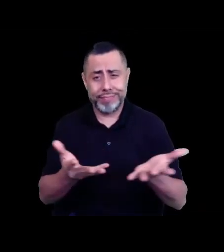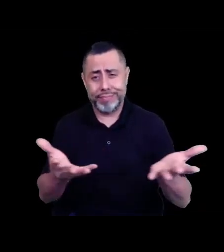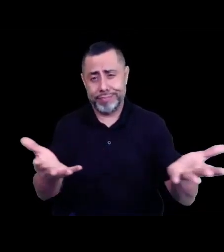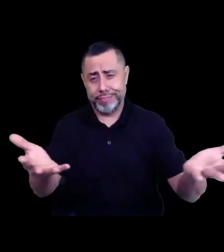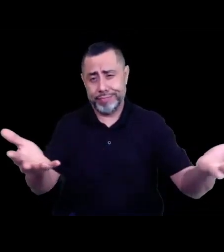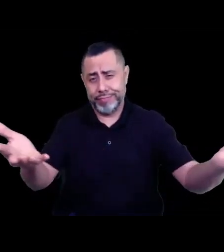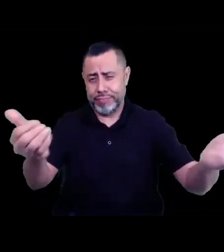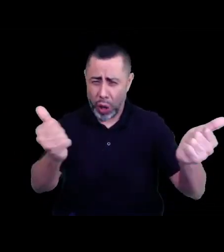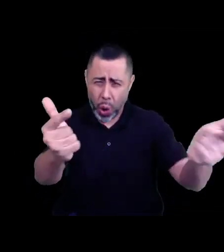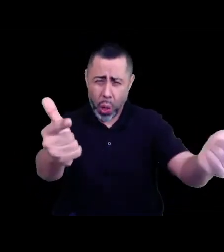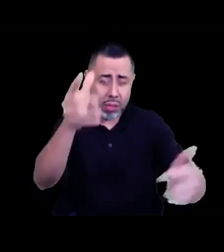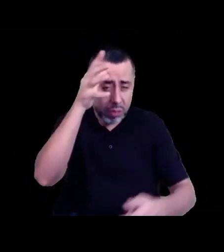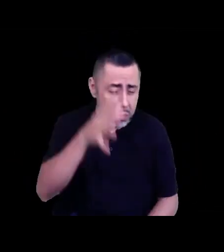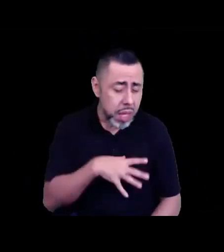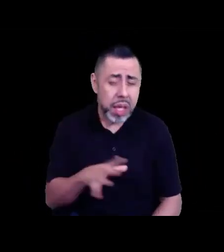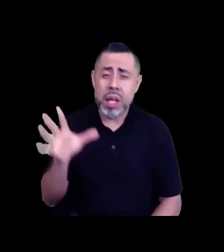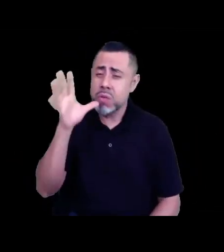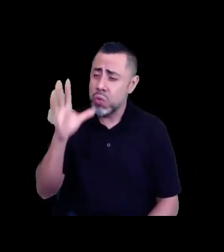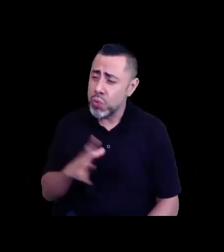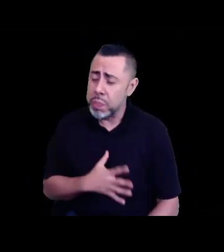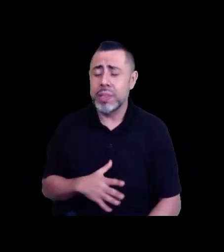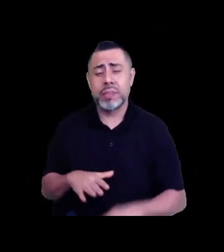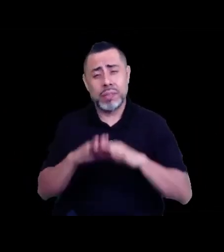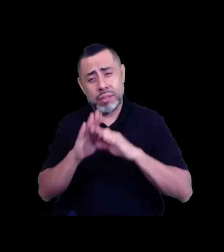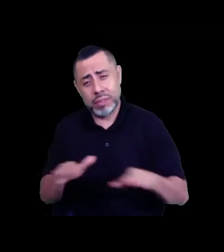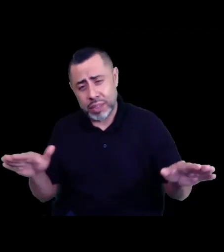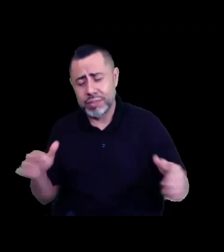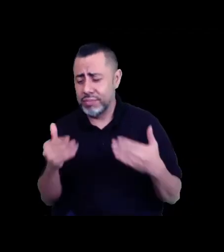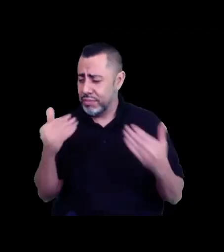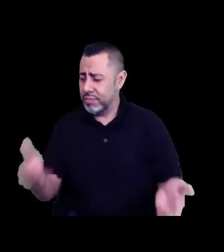to sing by the person who made this song.